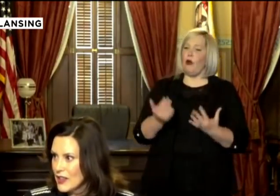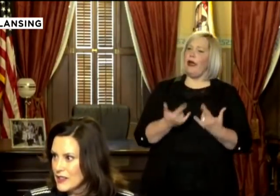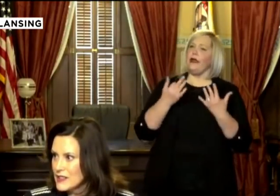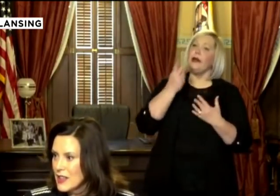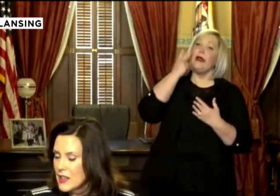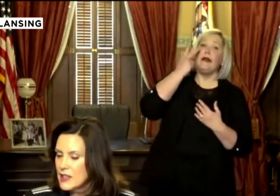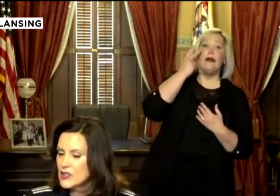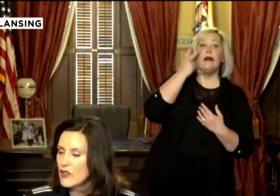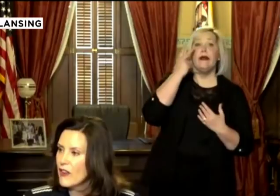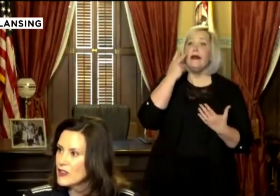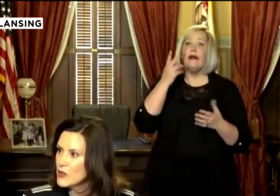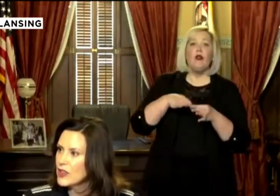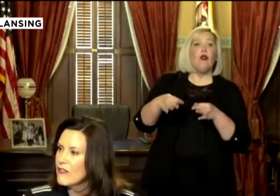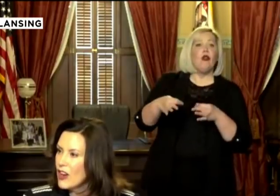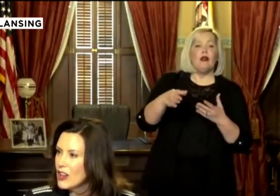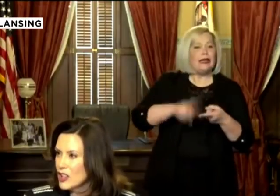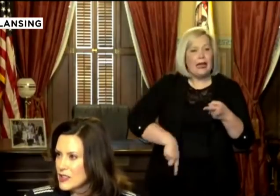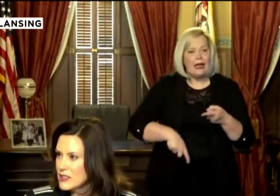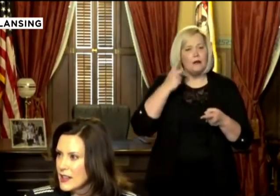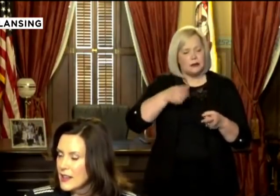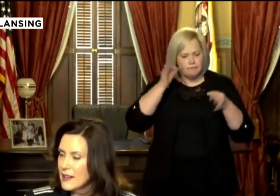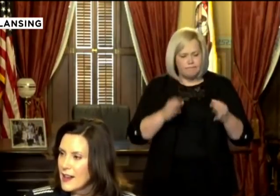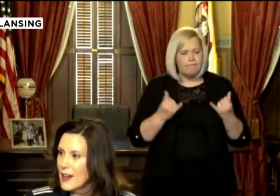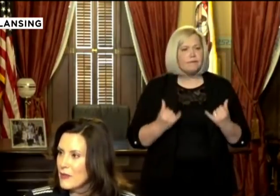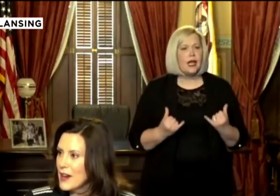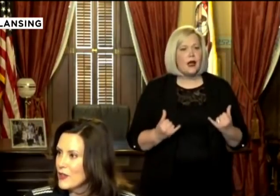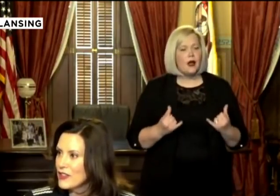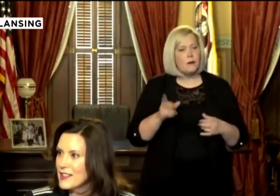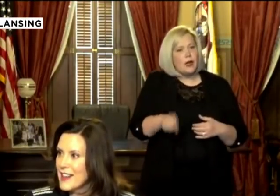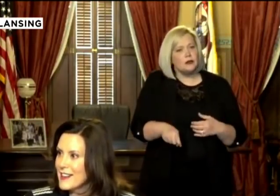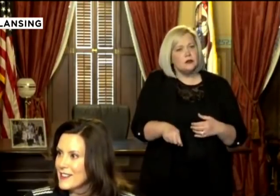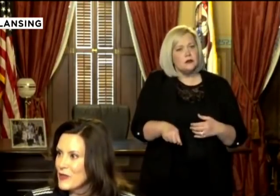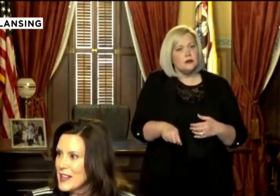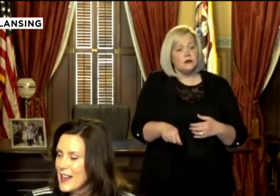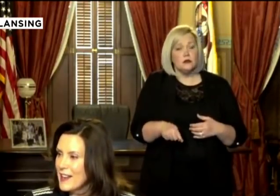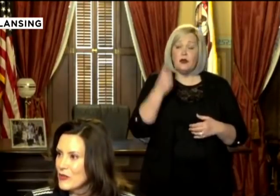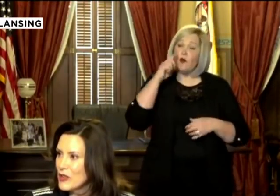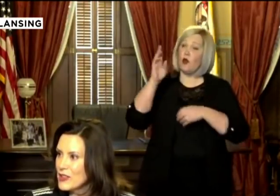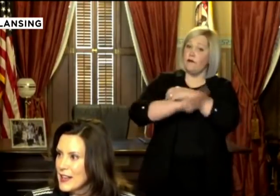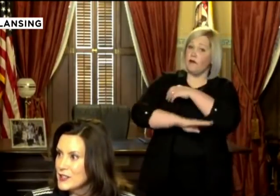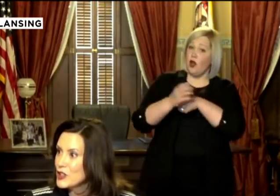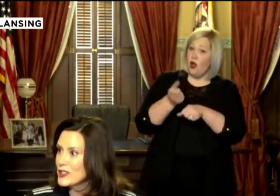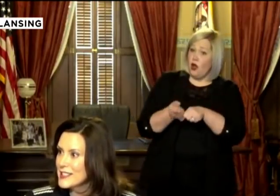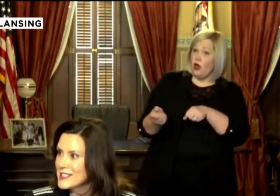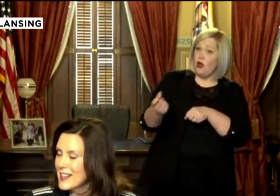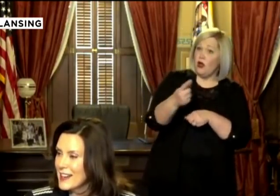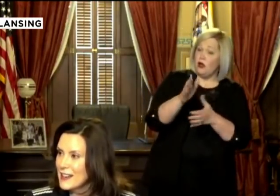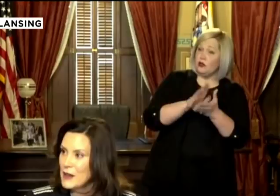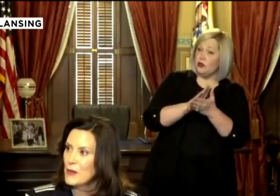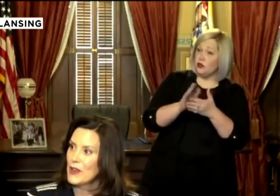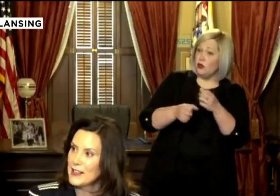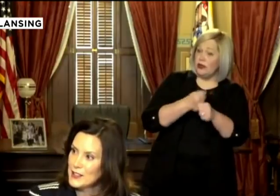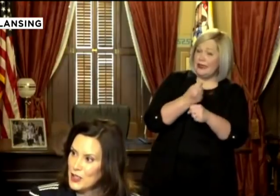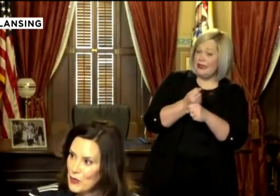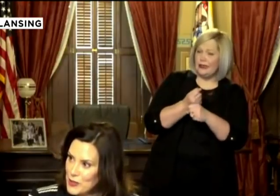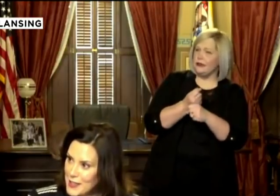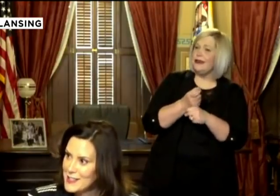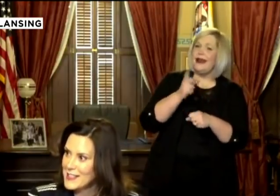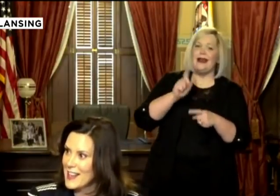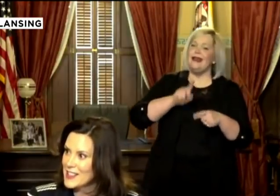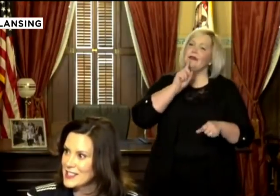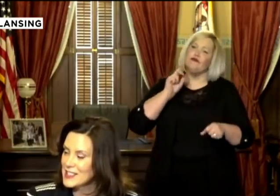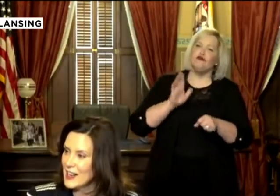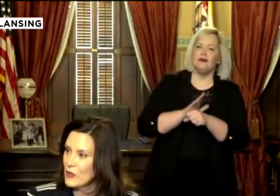meet the needs of our kids. So far as what the fall looks like, I don't think that we can with any certainty say we need to